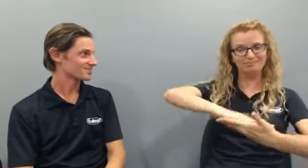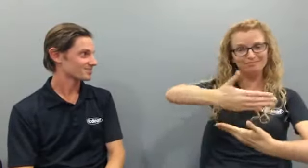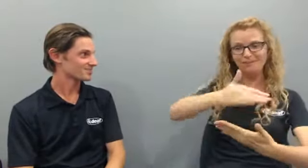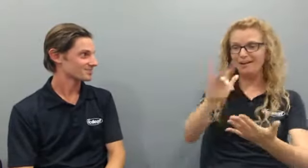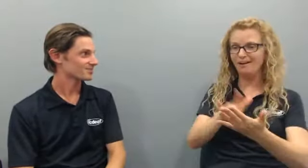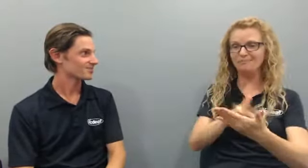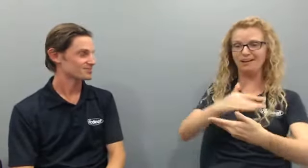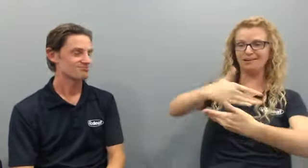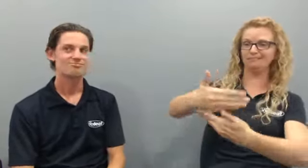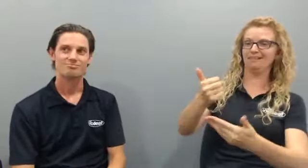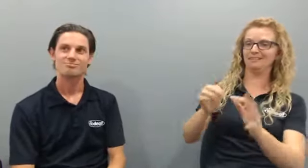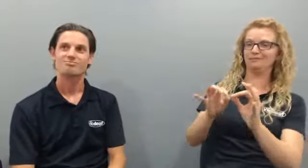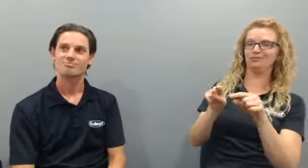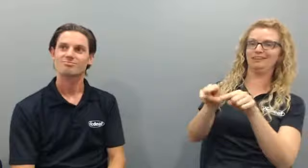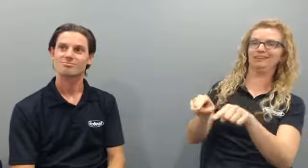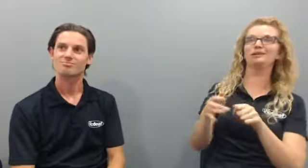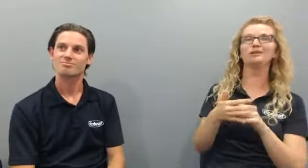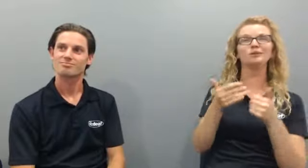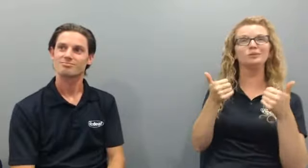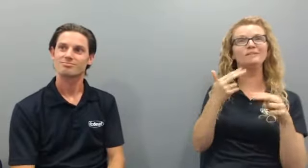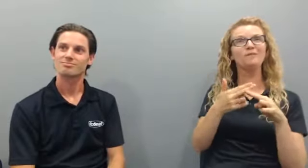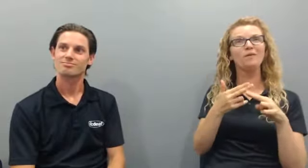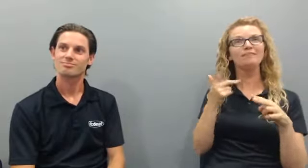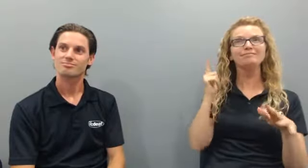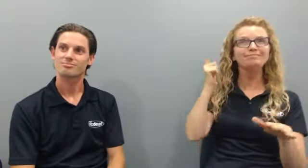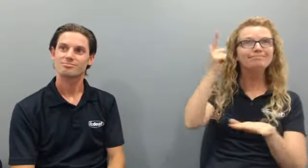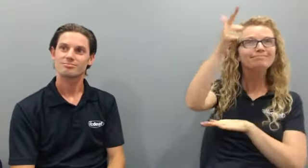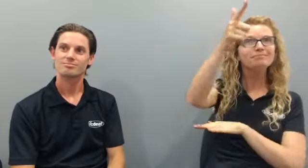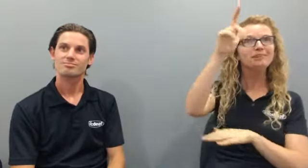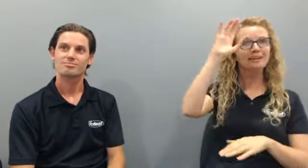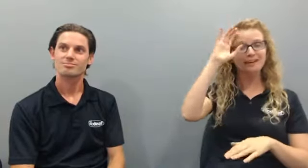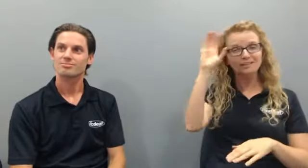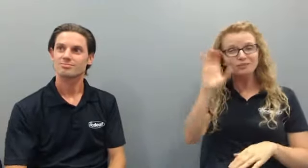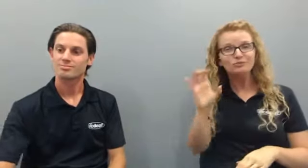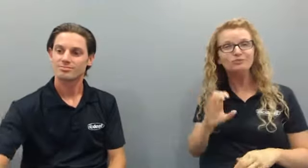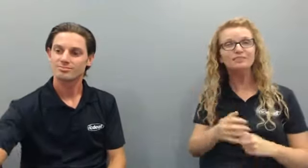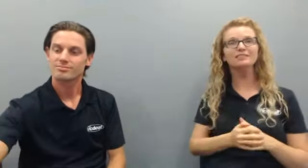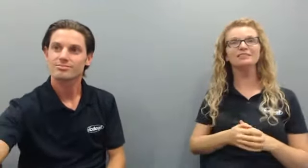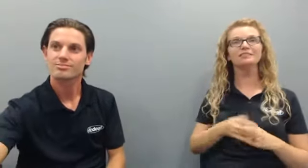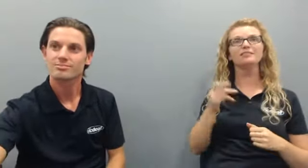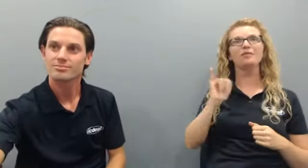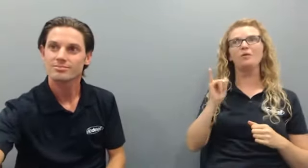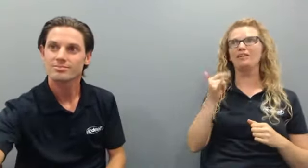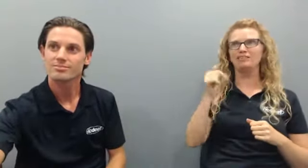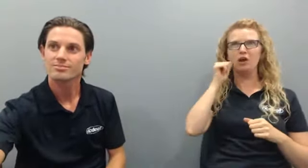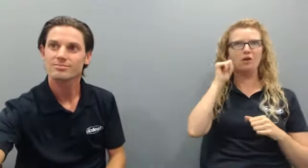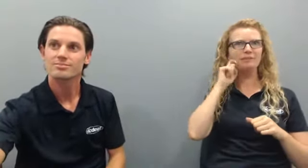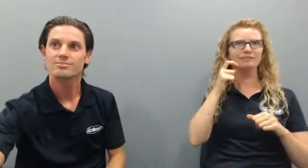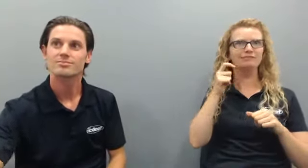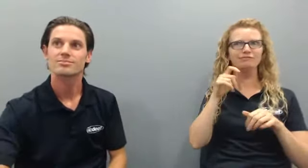now with technology, you can have access to interpreters on your iPad, on your laptops, on your phone. So if you are in a regional area,